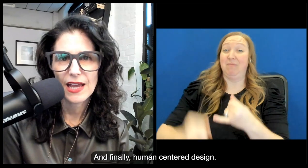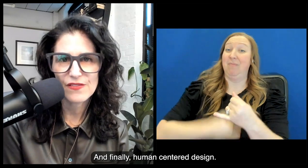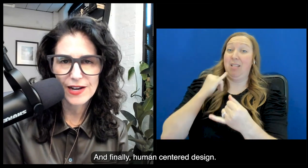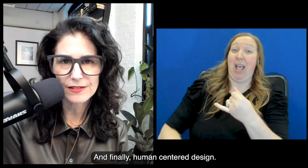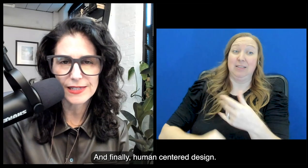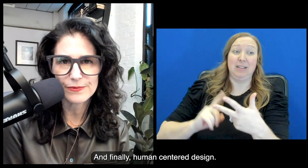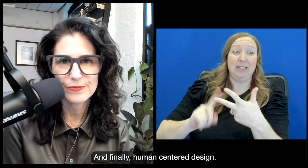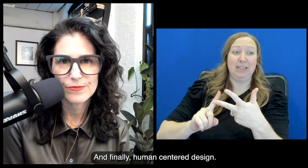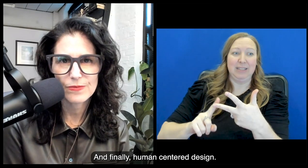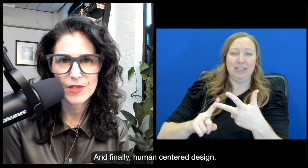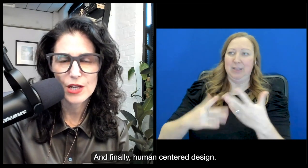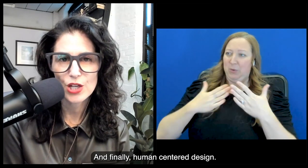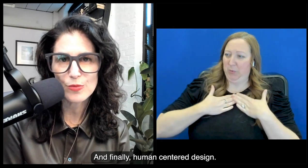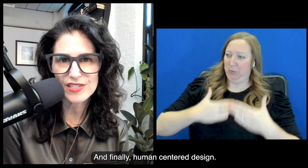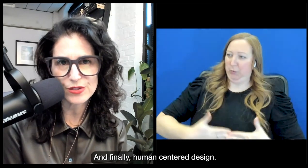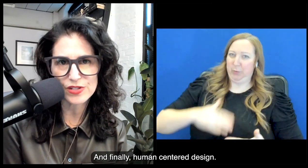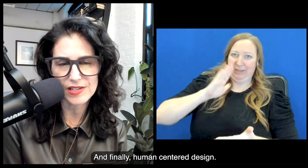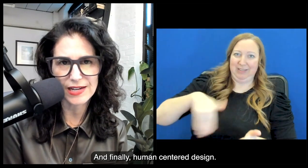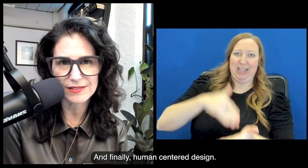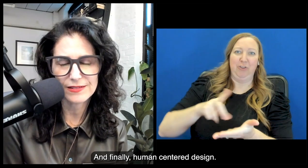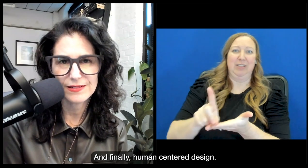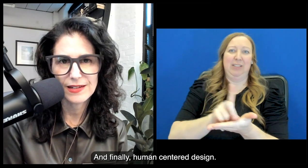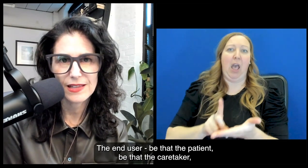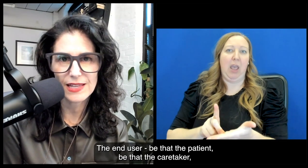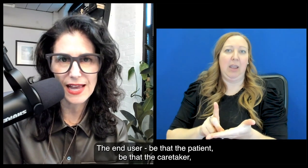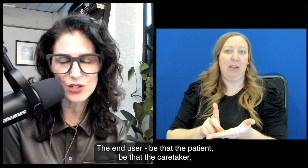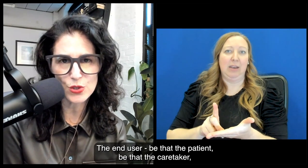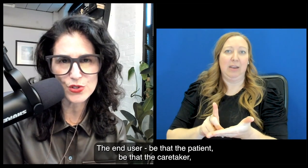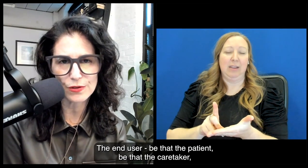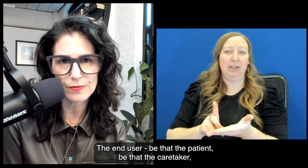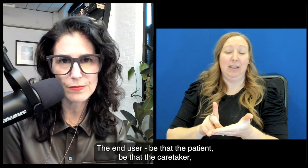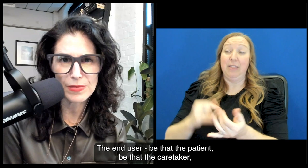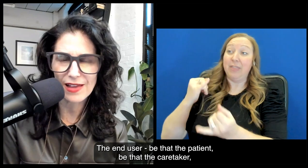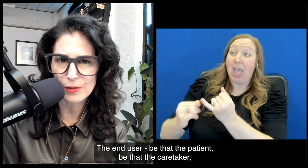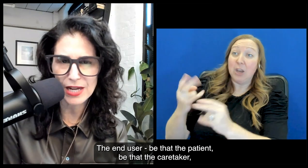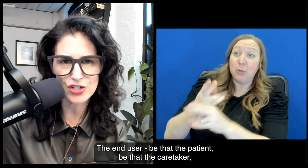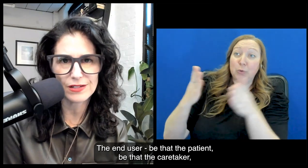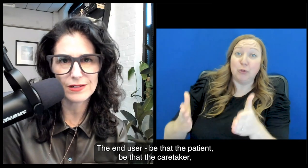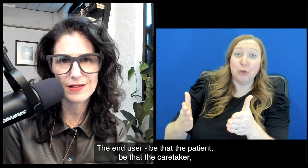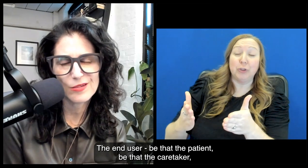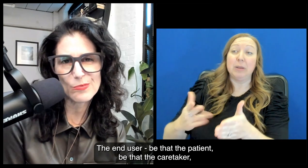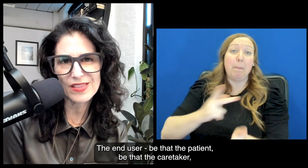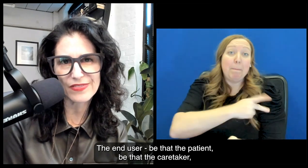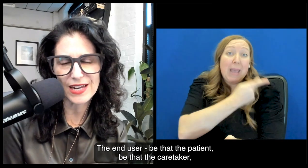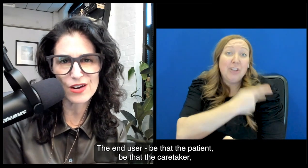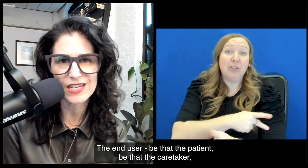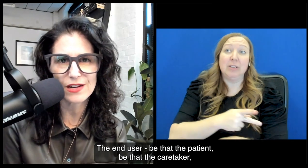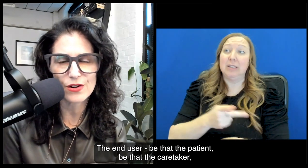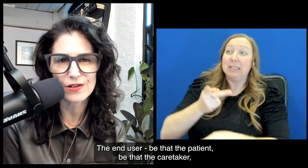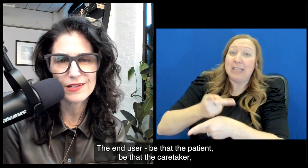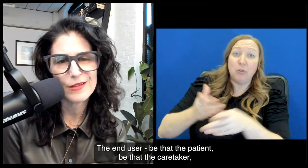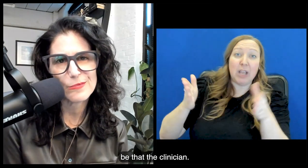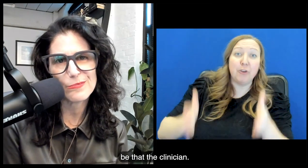And finally, human-centered design. The end user, be that the patient, be that the